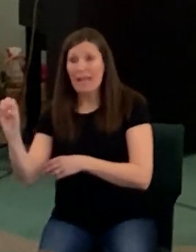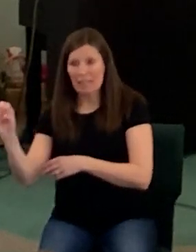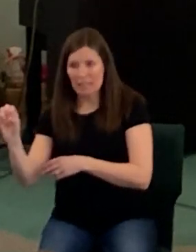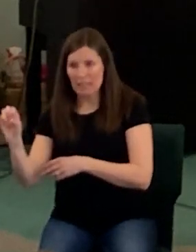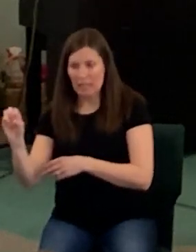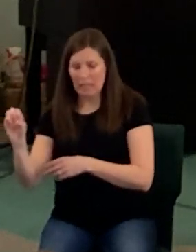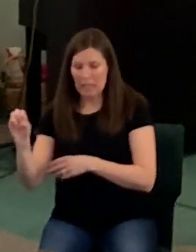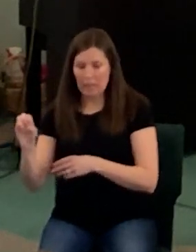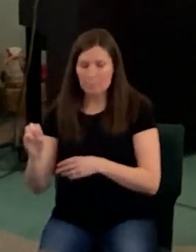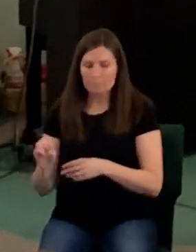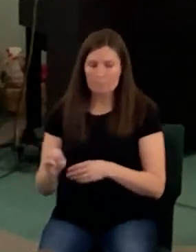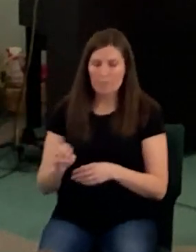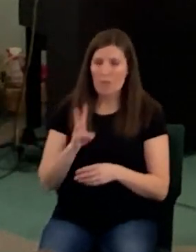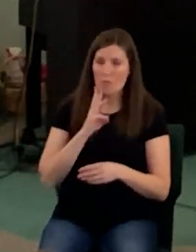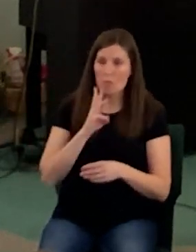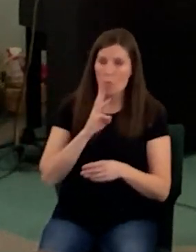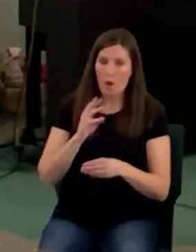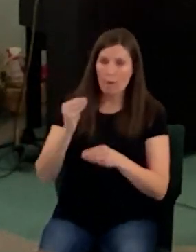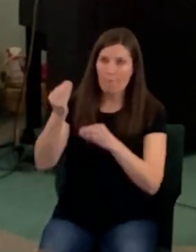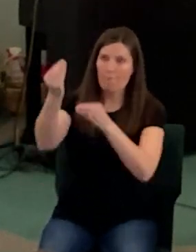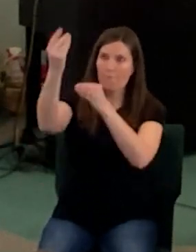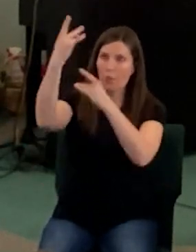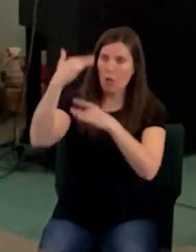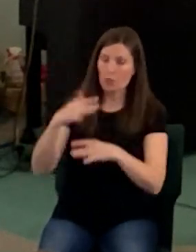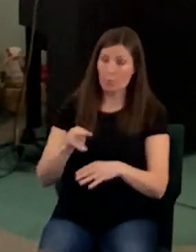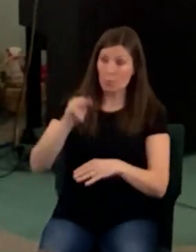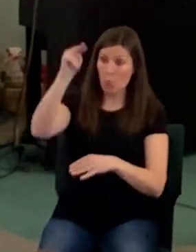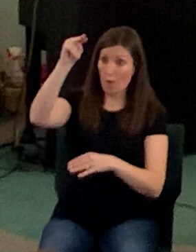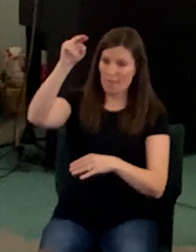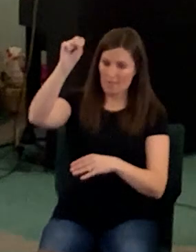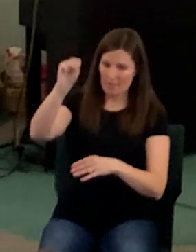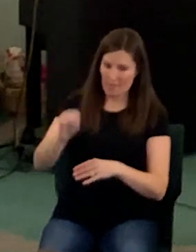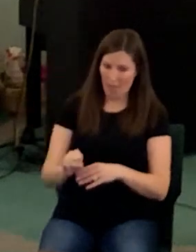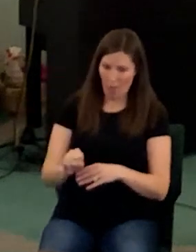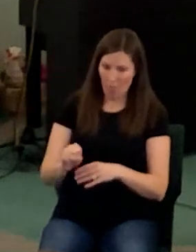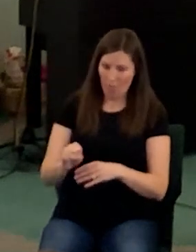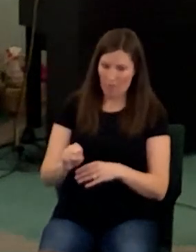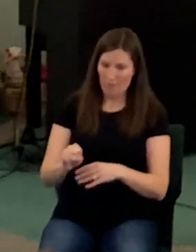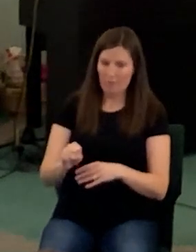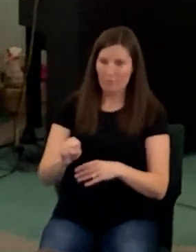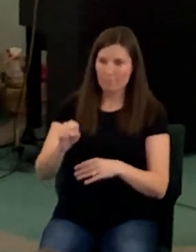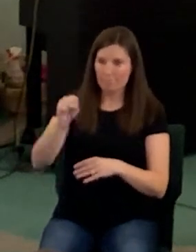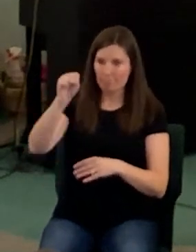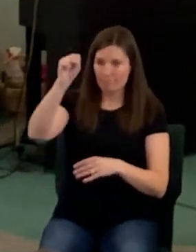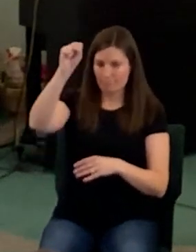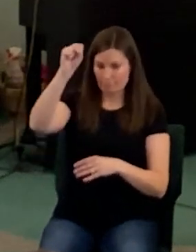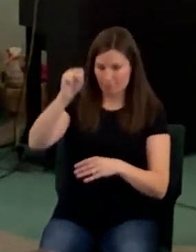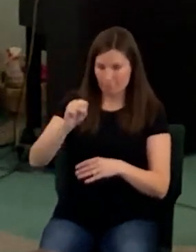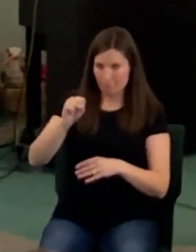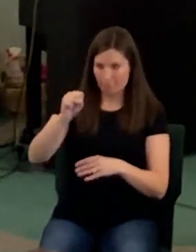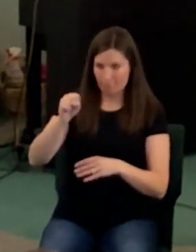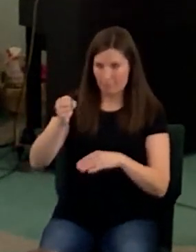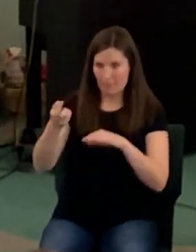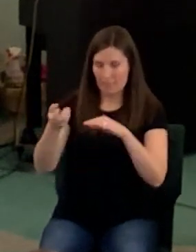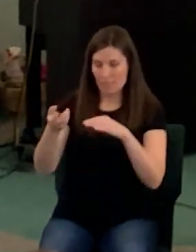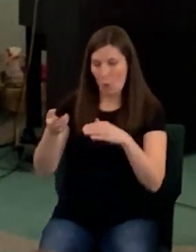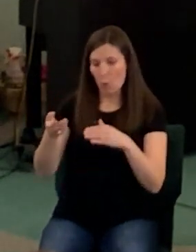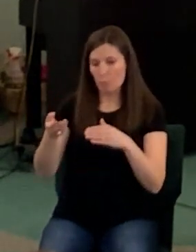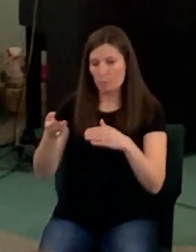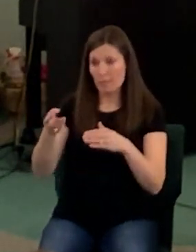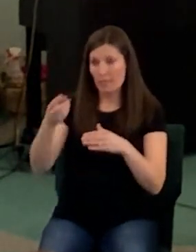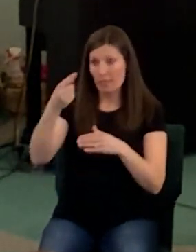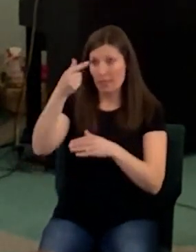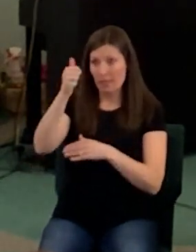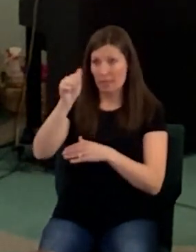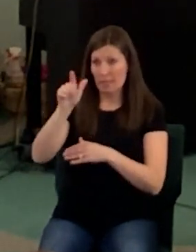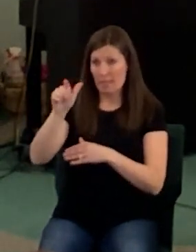water flows from north to south. It comes from the Sea of Galilee, and then it dies in the Dead Sea. That's my memory hook that helps me remember.